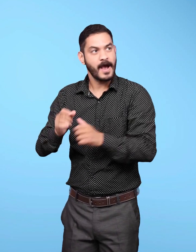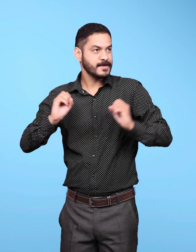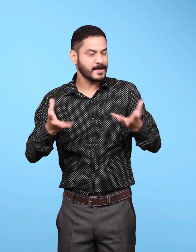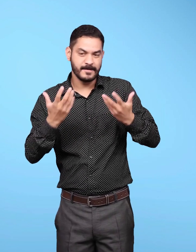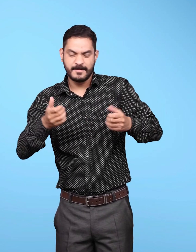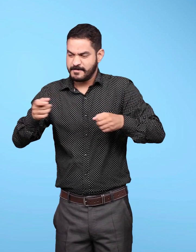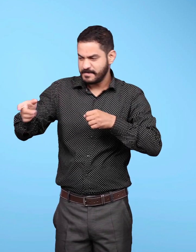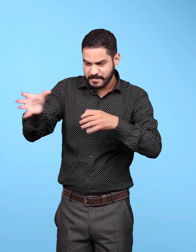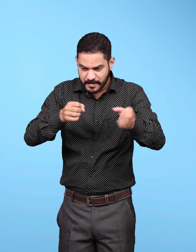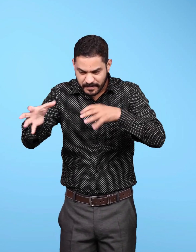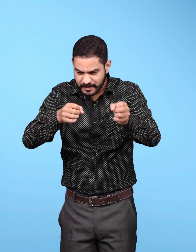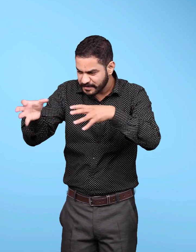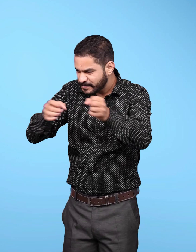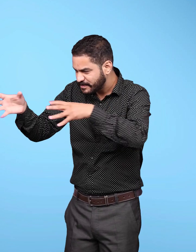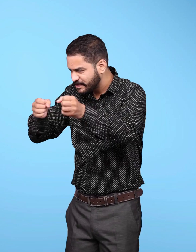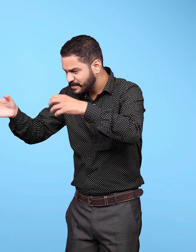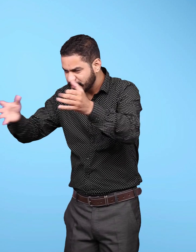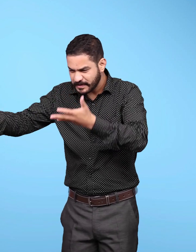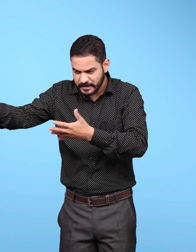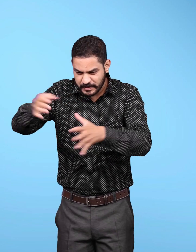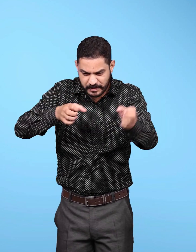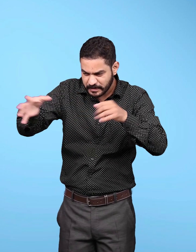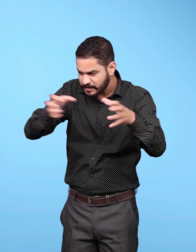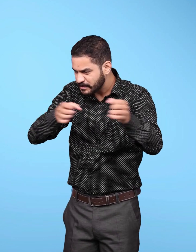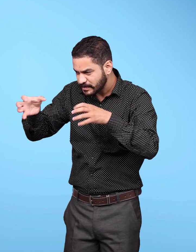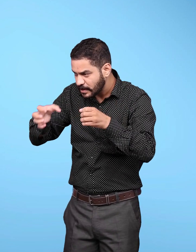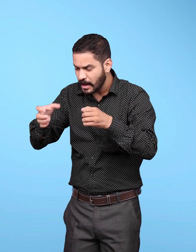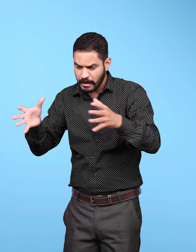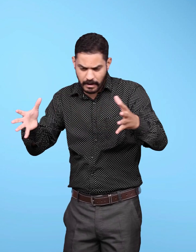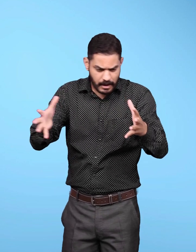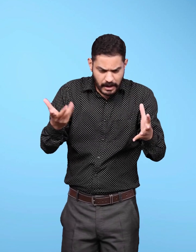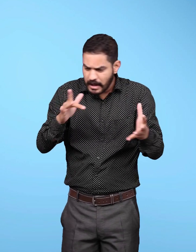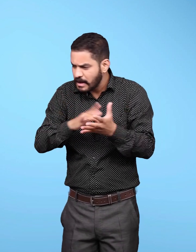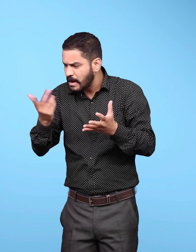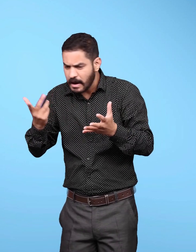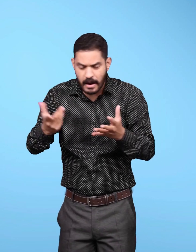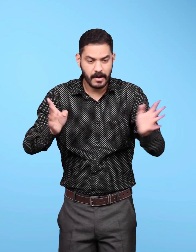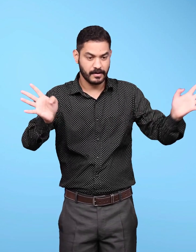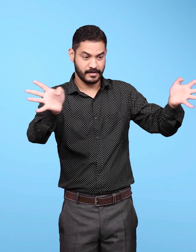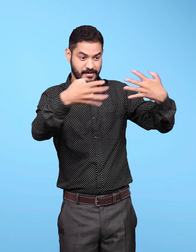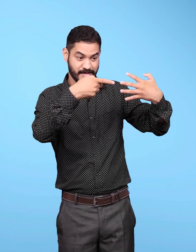In no time, every scrap had been neatly piled near the entrance.